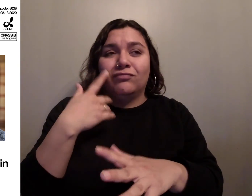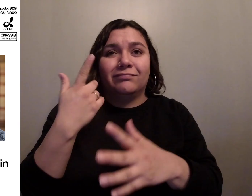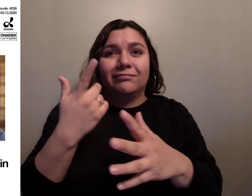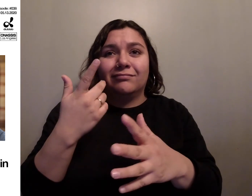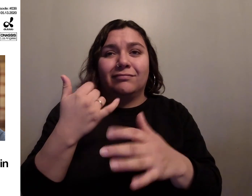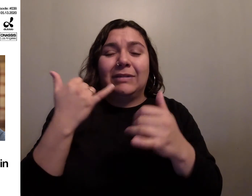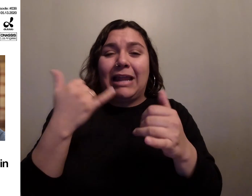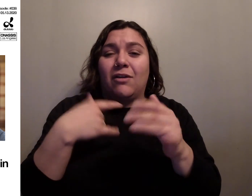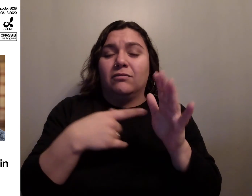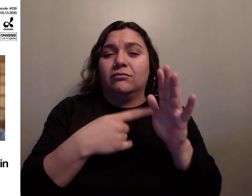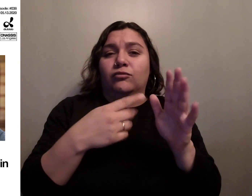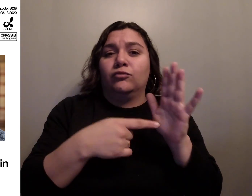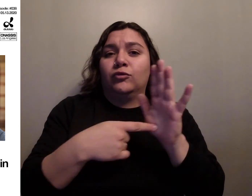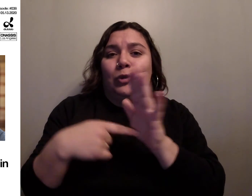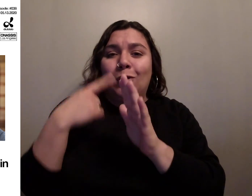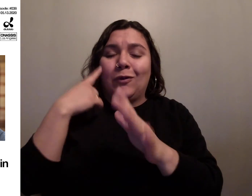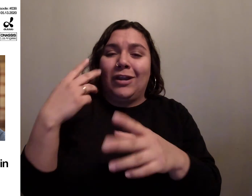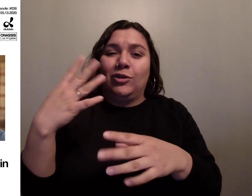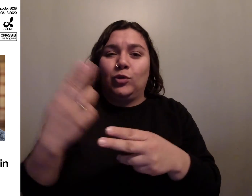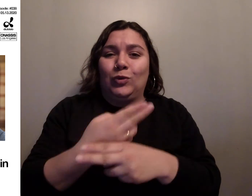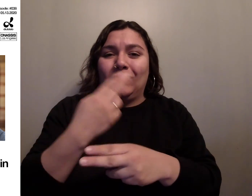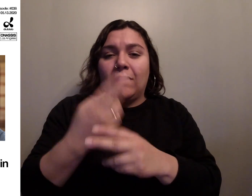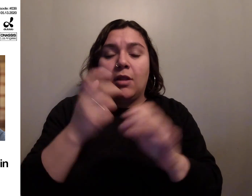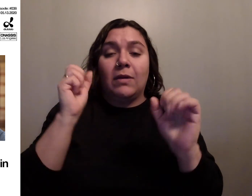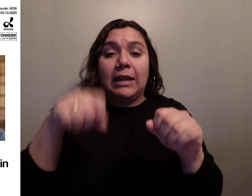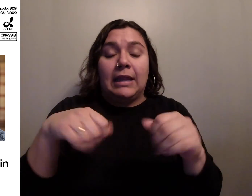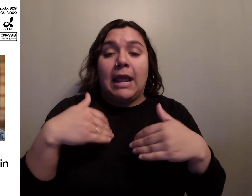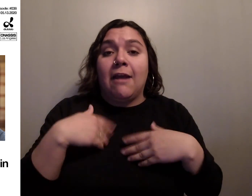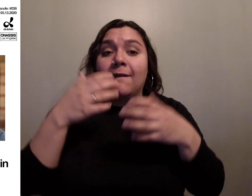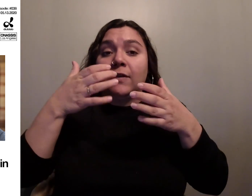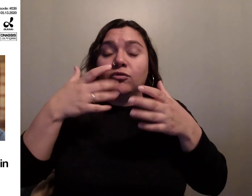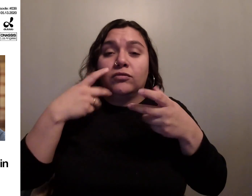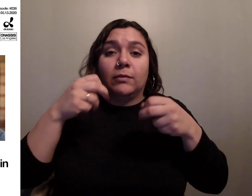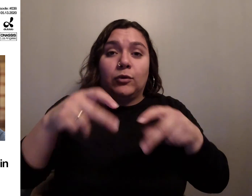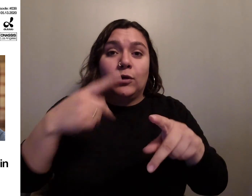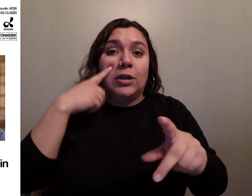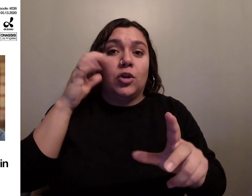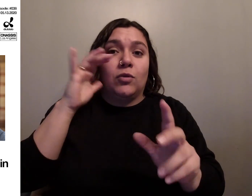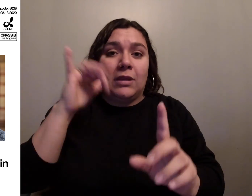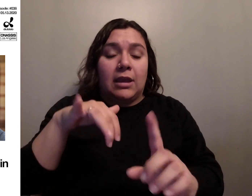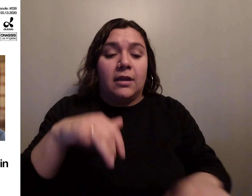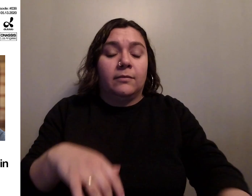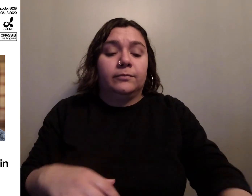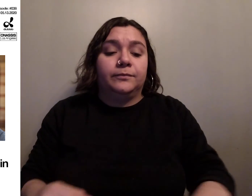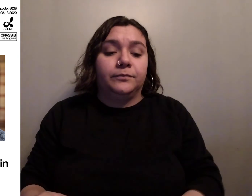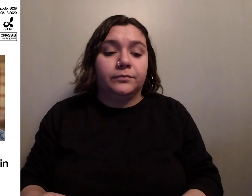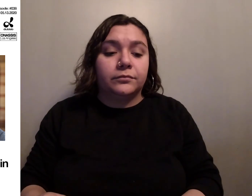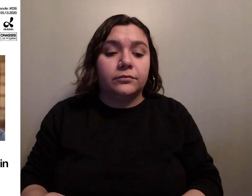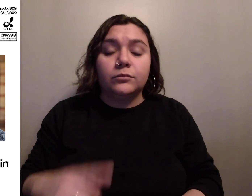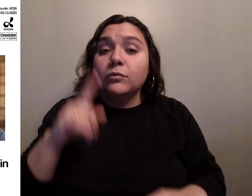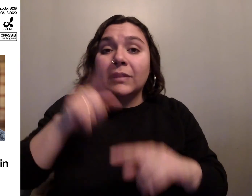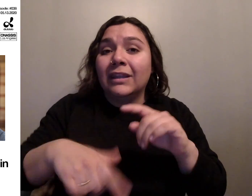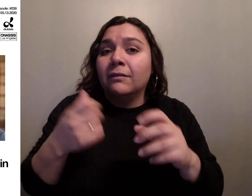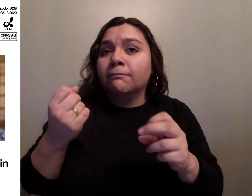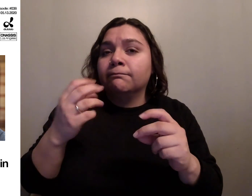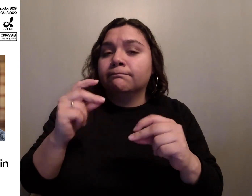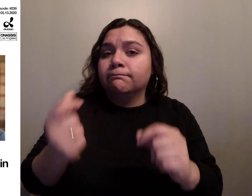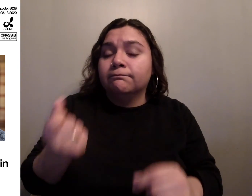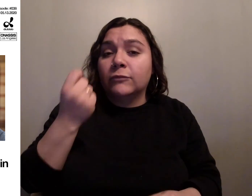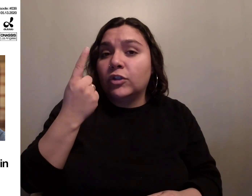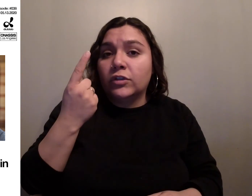to be reflected on and useful. So while we get the chance to do that, which what we can't